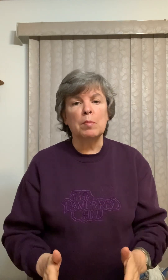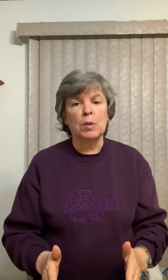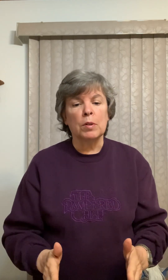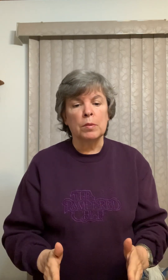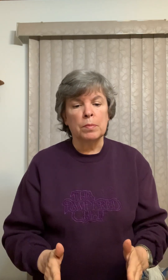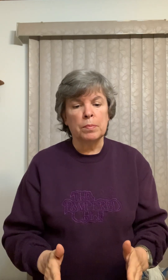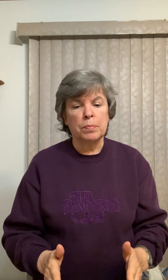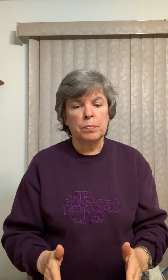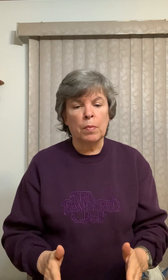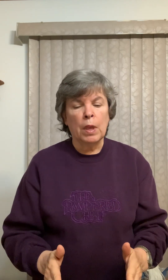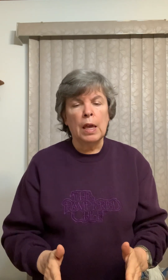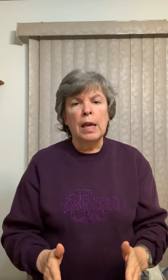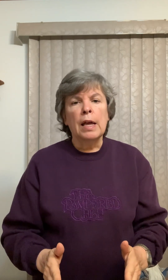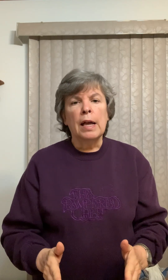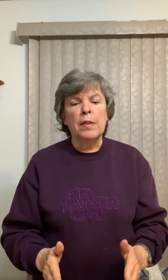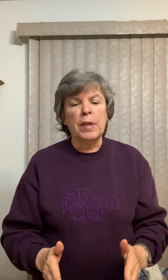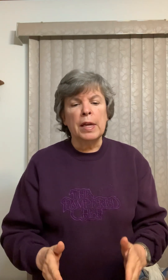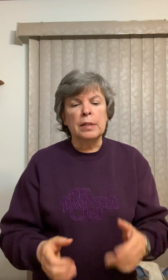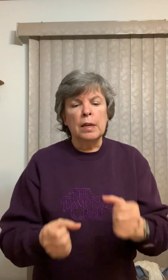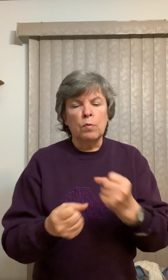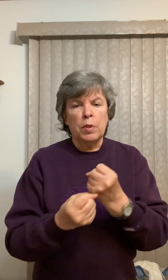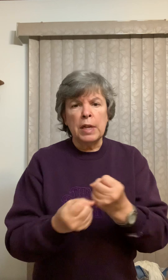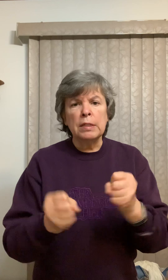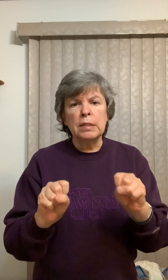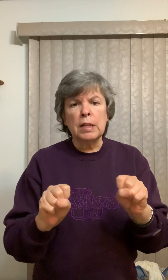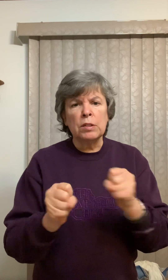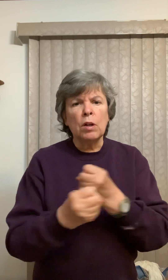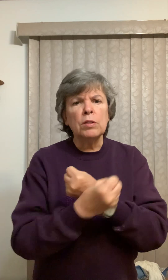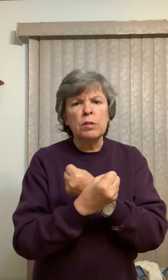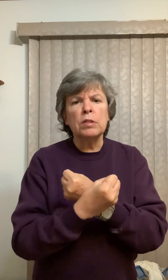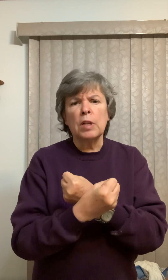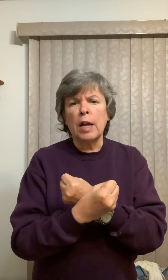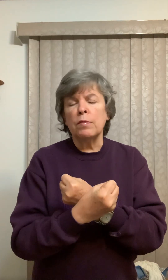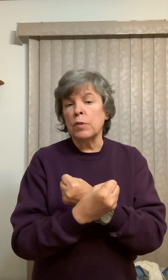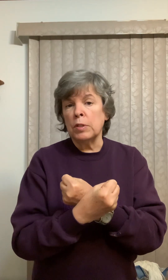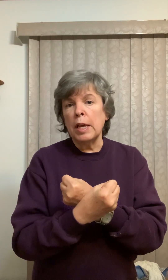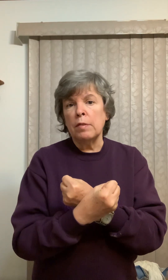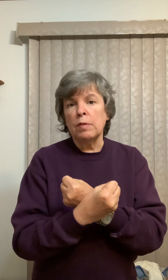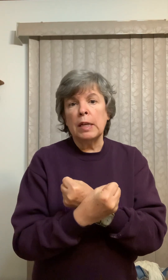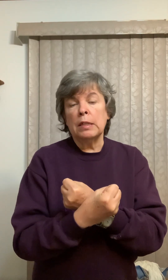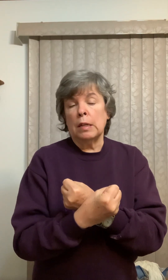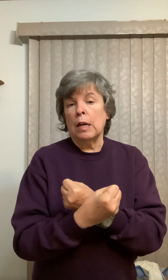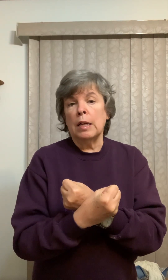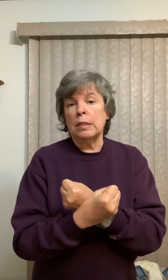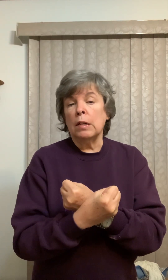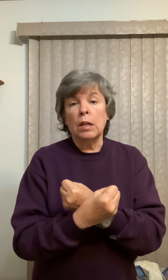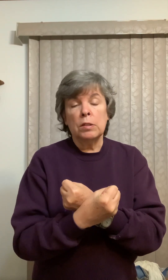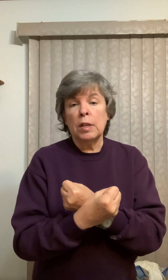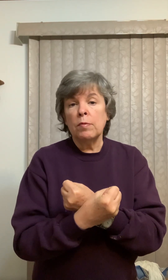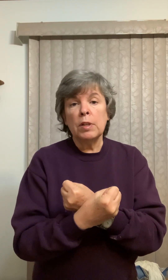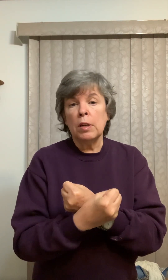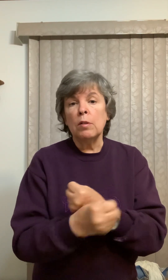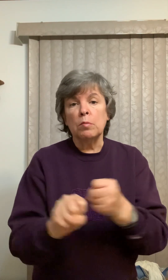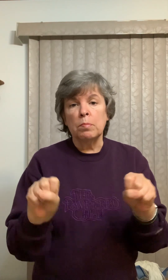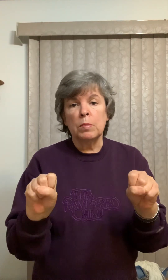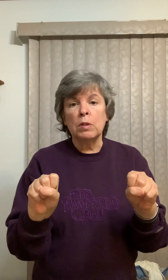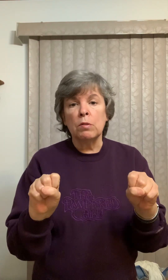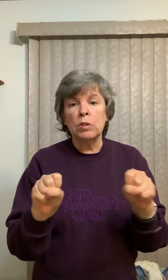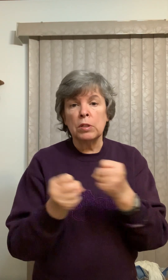redeemer. And then with S's, that's also the sign for safe, like I got safely home, just